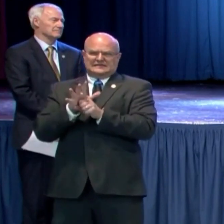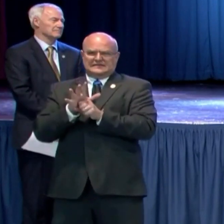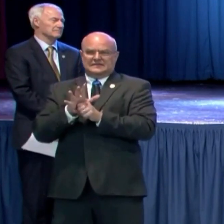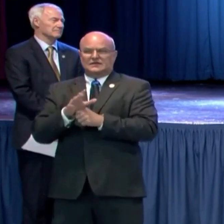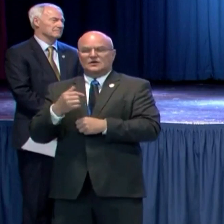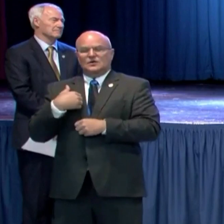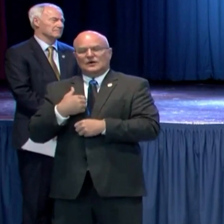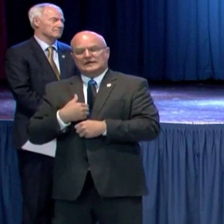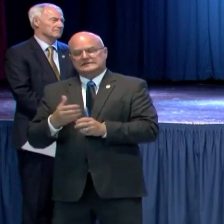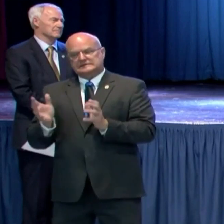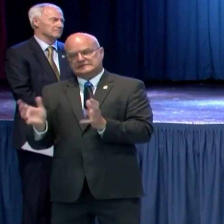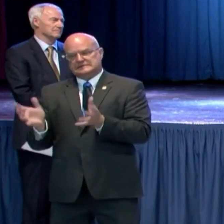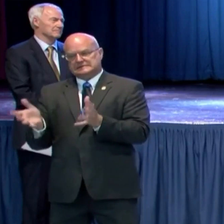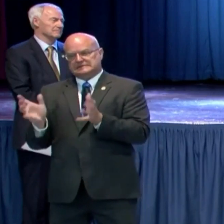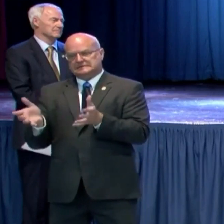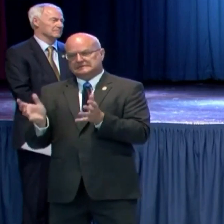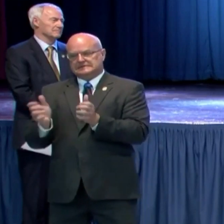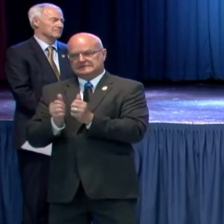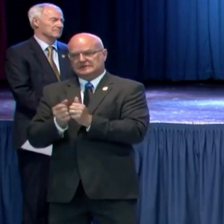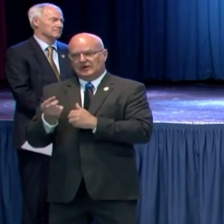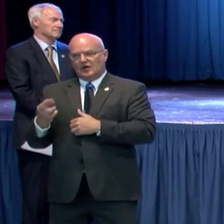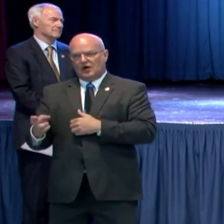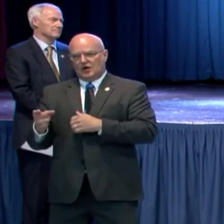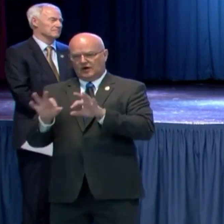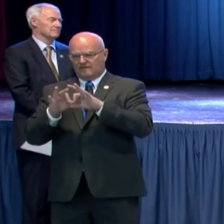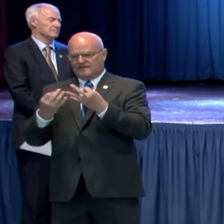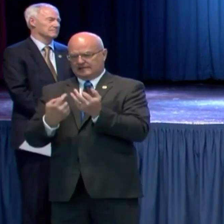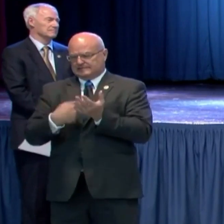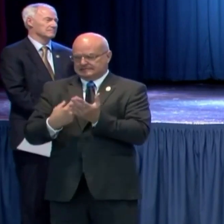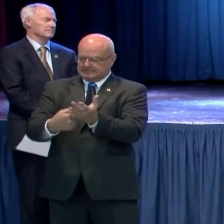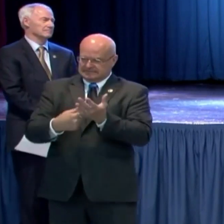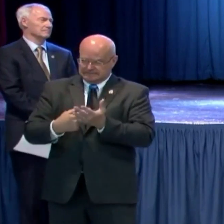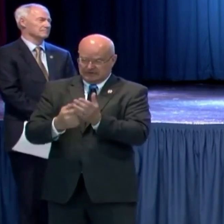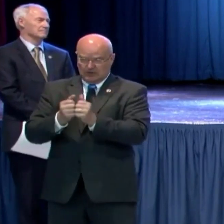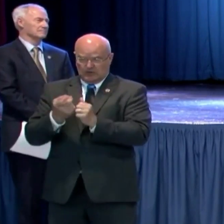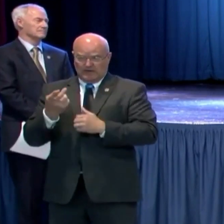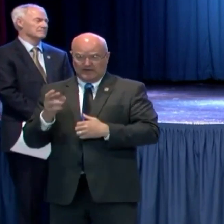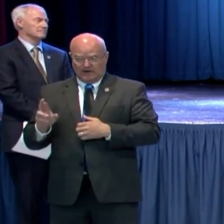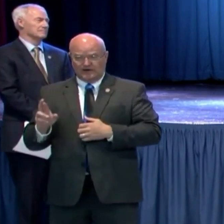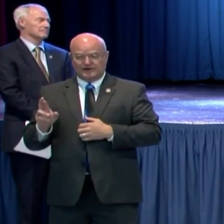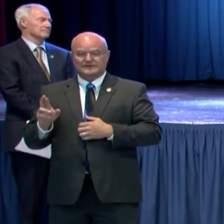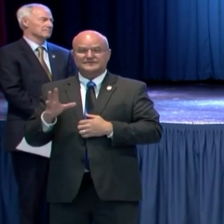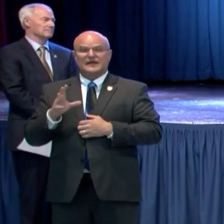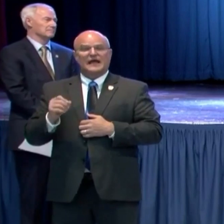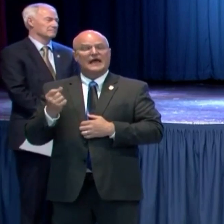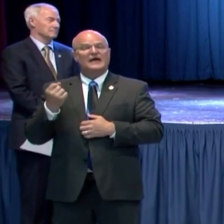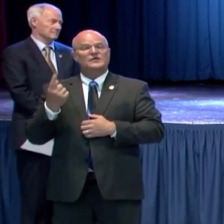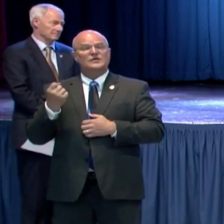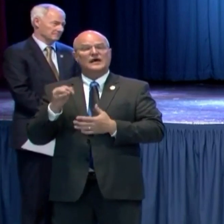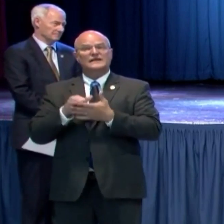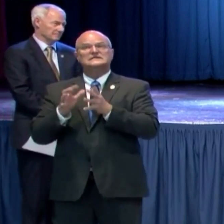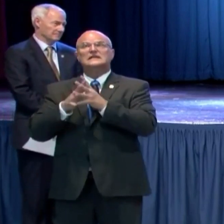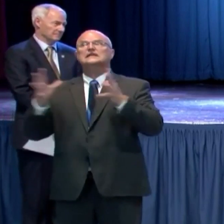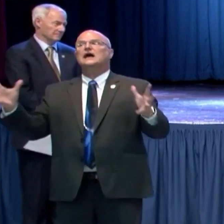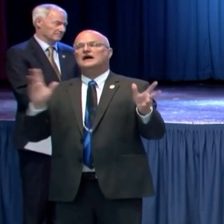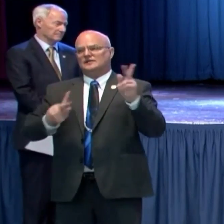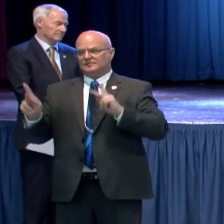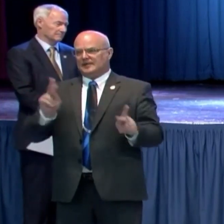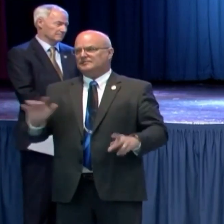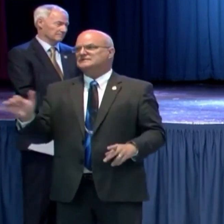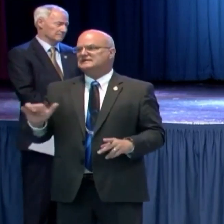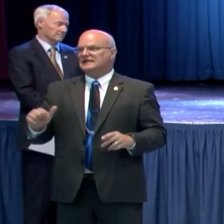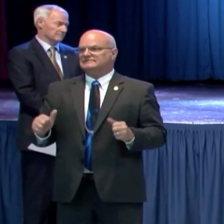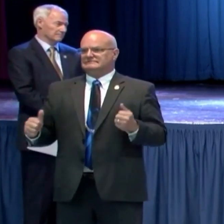So we had to have a little bit of a, sort of family discussion there. And I realize that there's a lot of people who